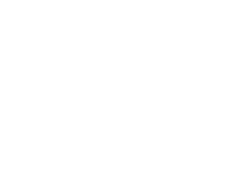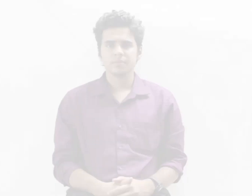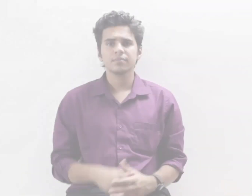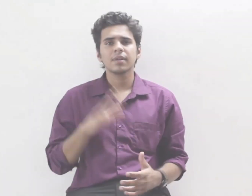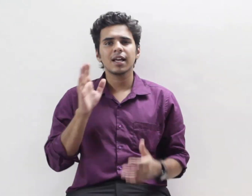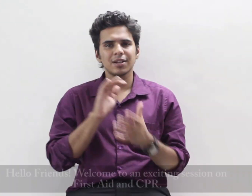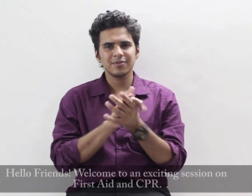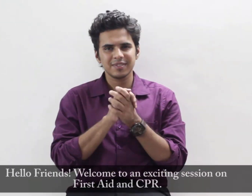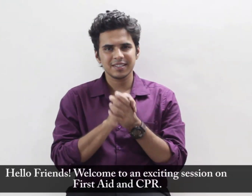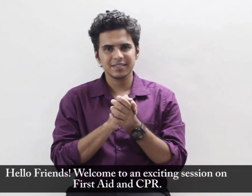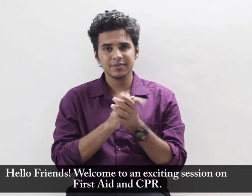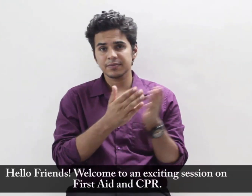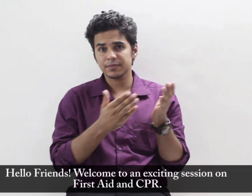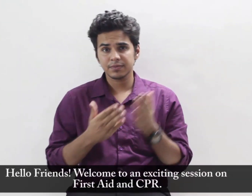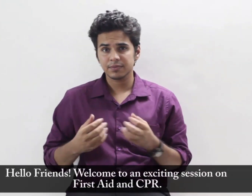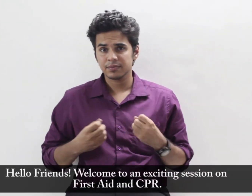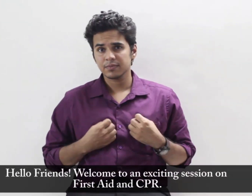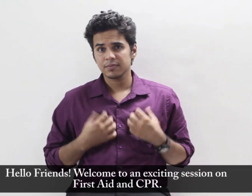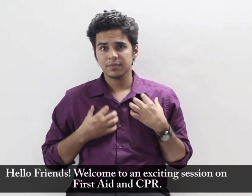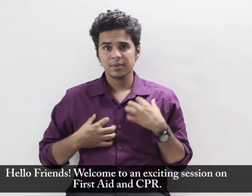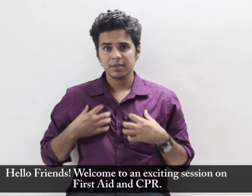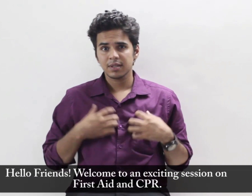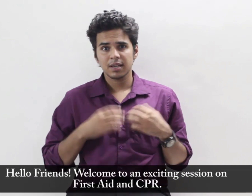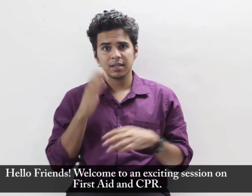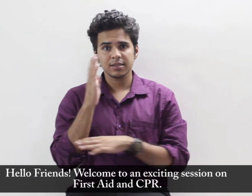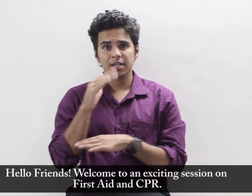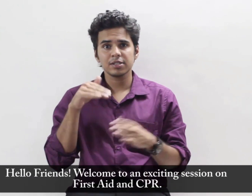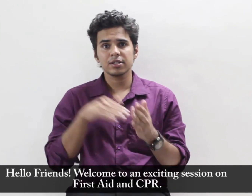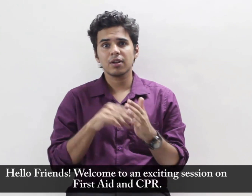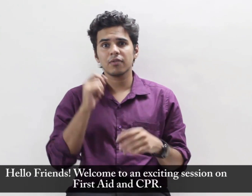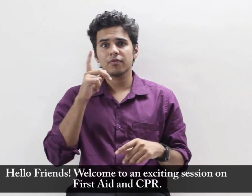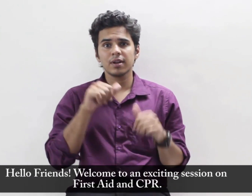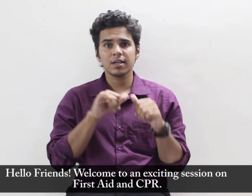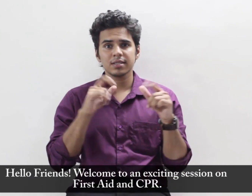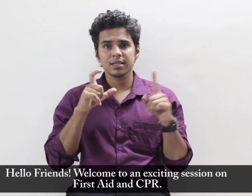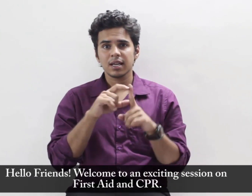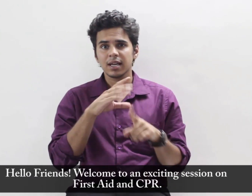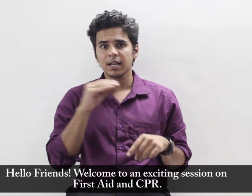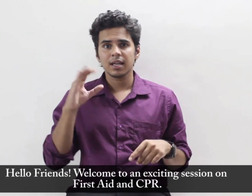Hello friends, welcome to an exciting session on First Aid and CPR.